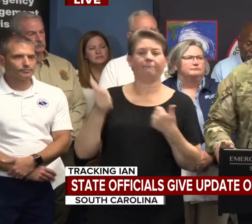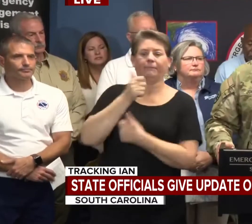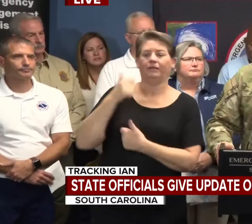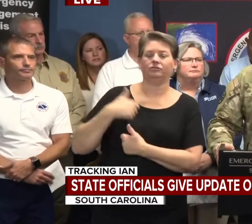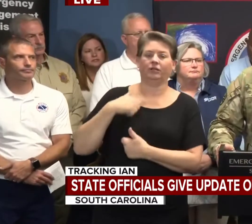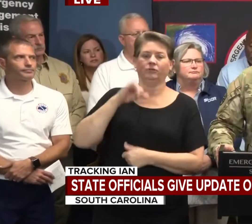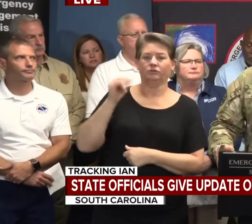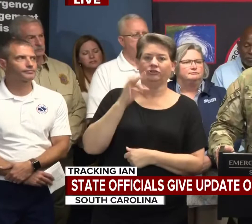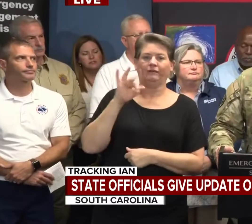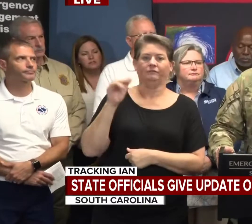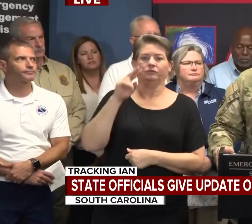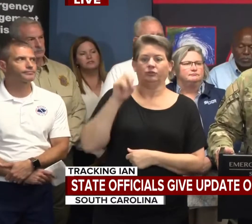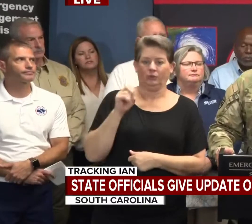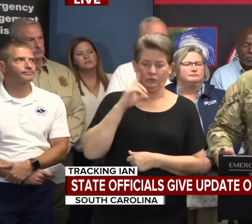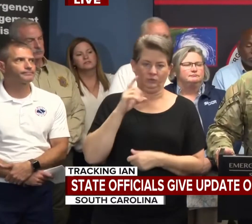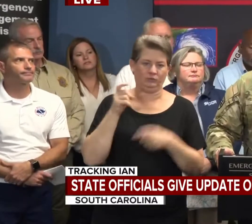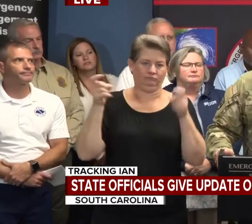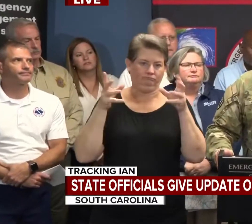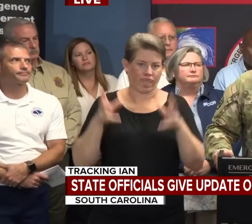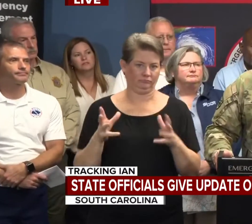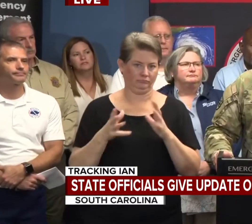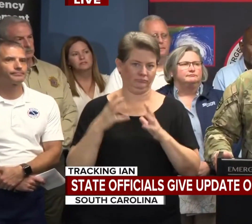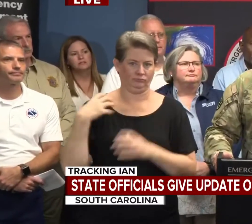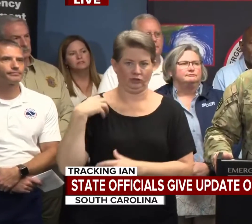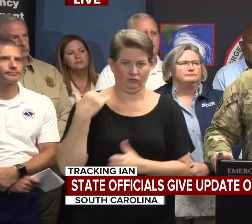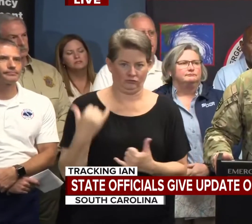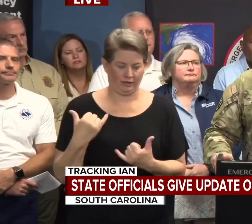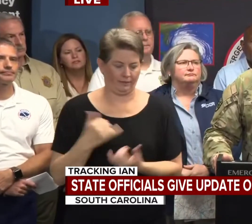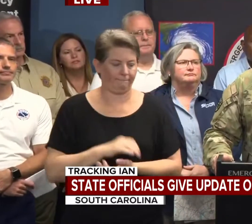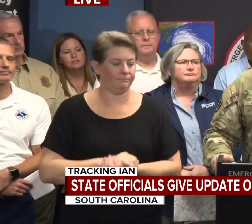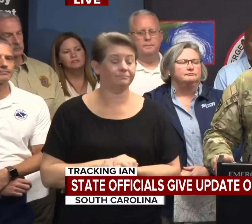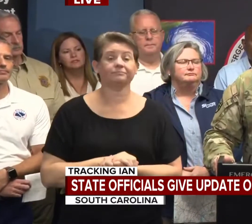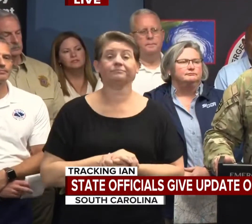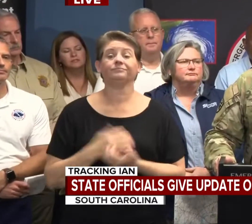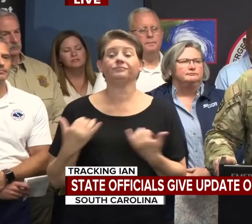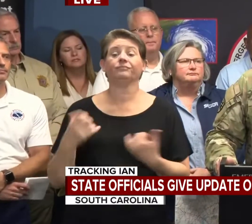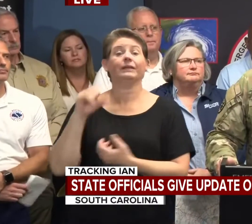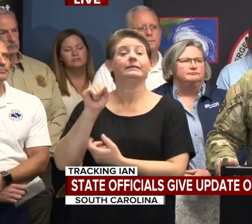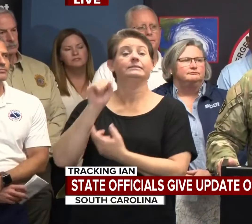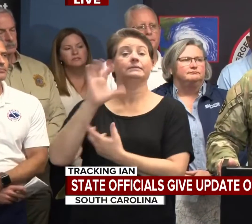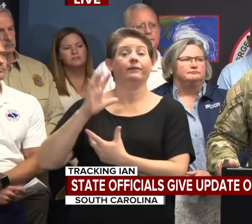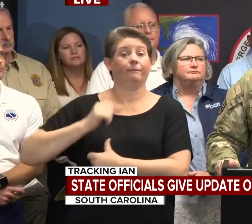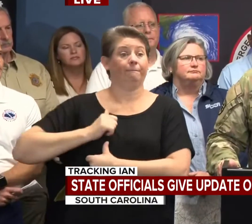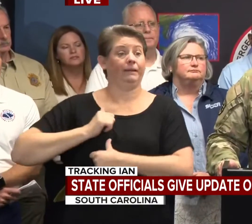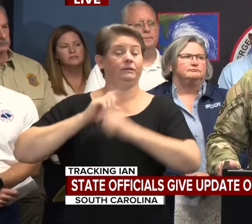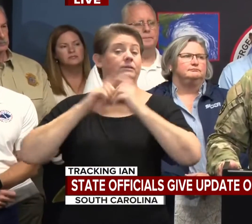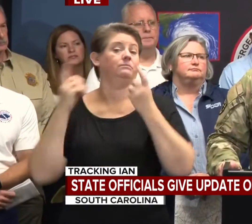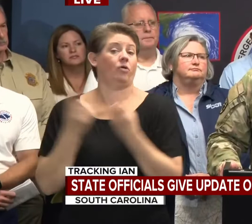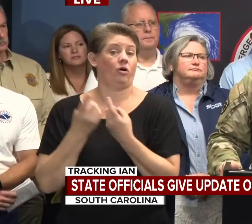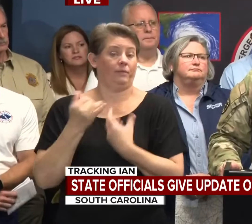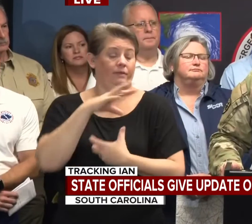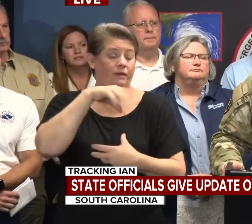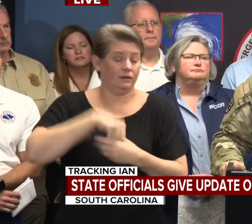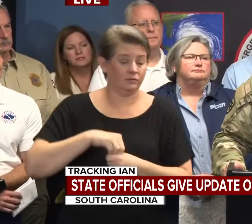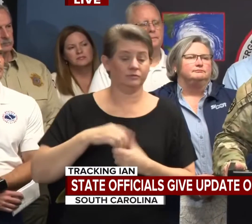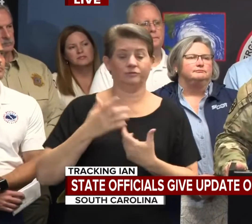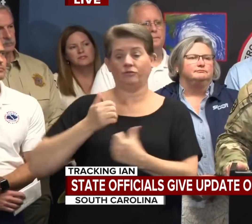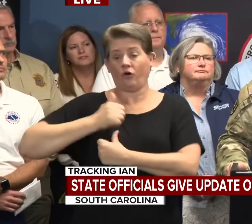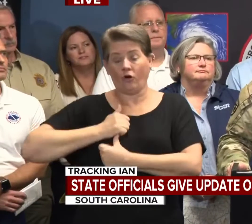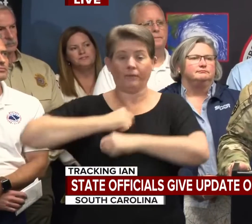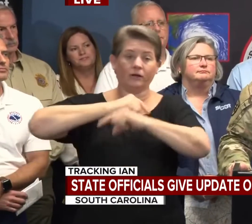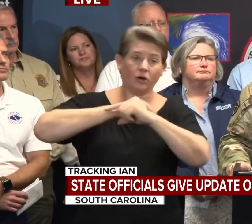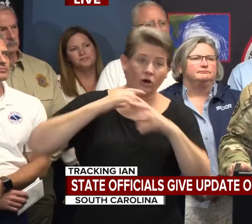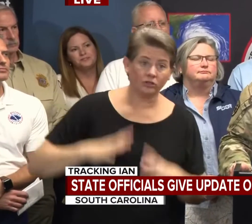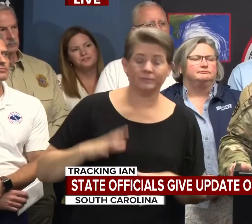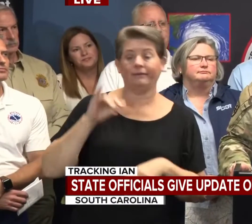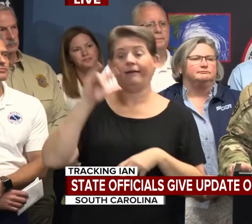Jones, the Deputy Adjutant General. Right now, the South Carolina Military Department, which comprises our Army Guardsmen,